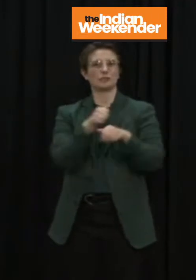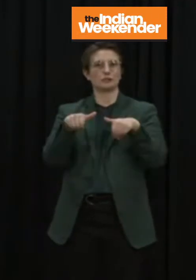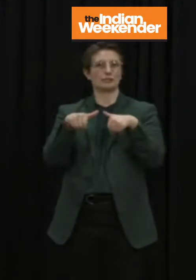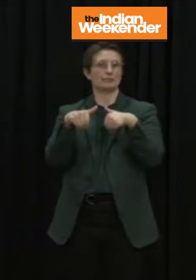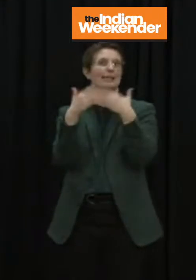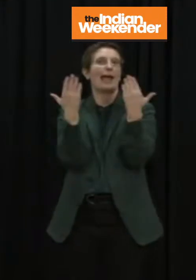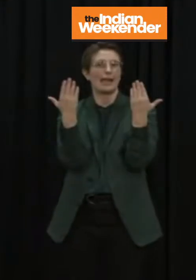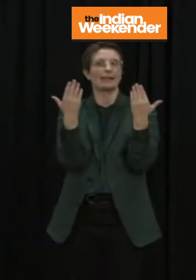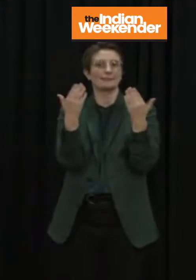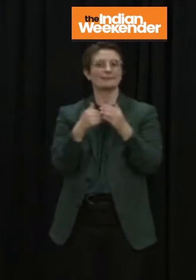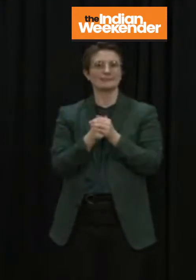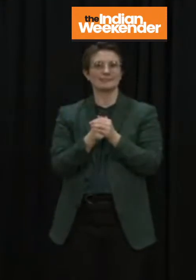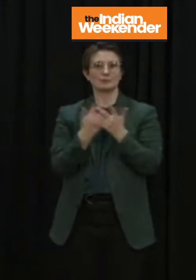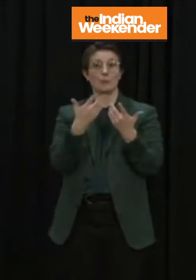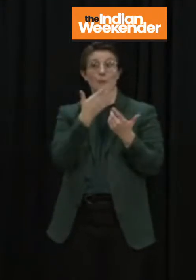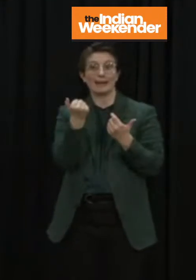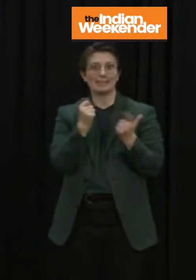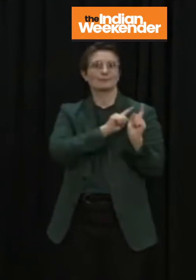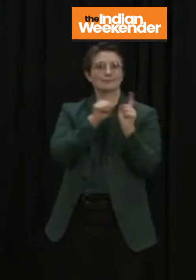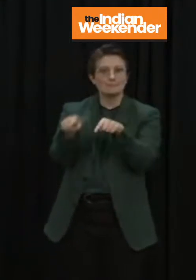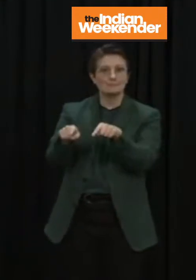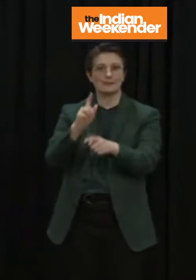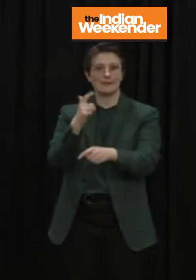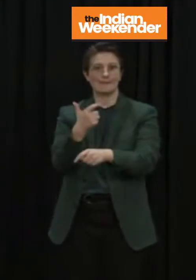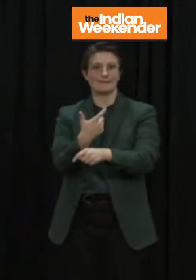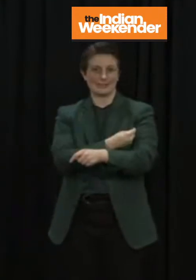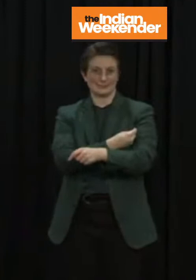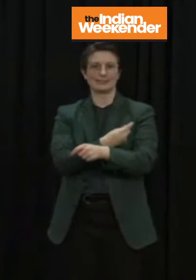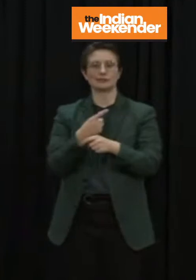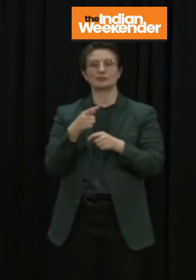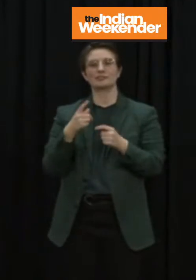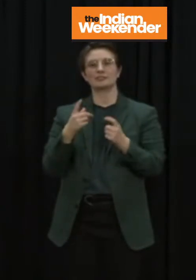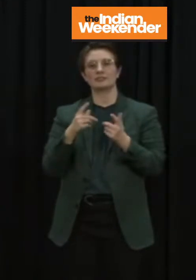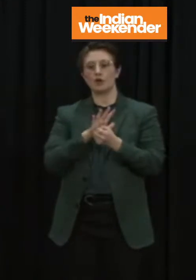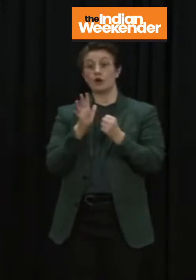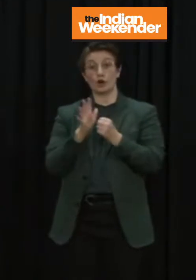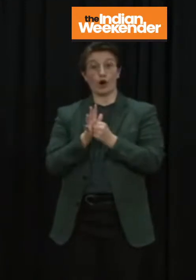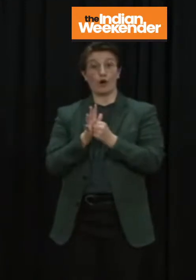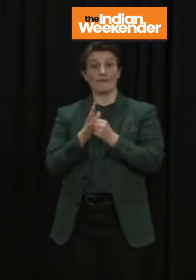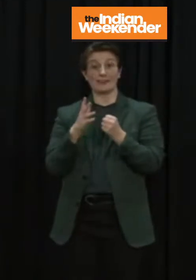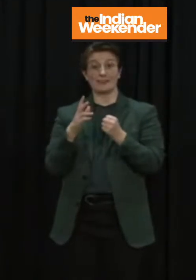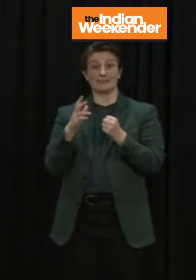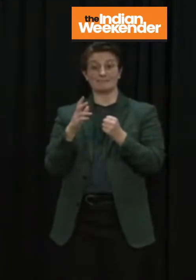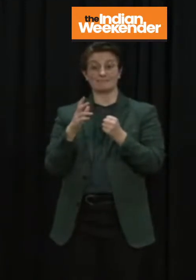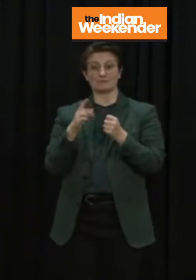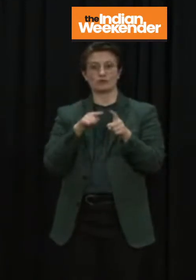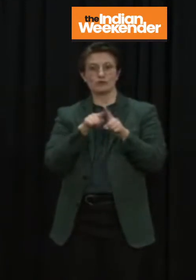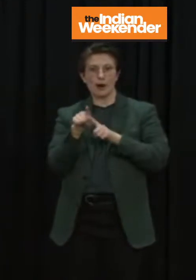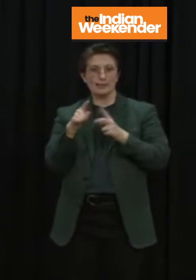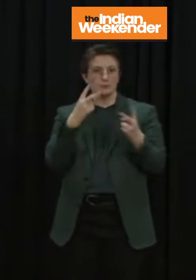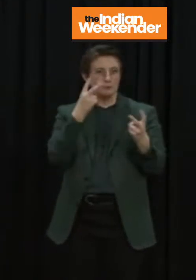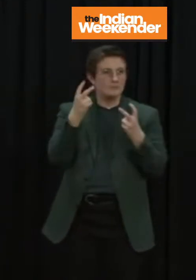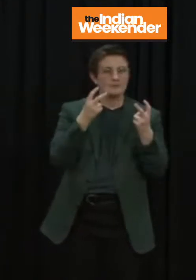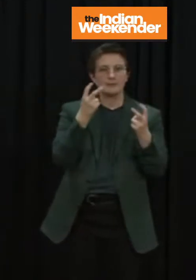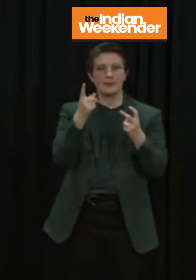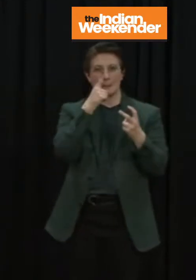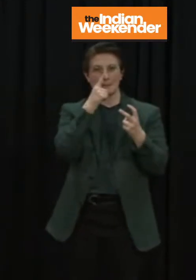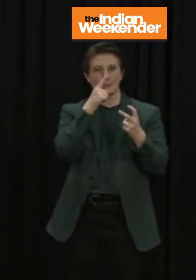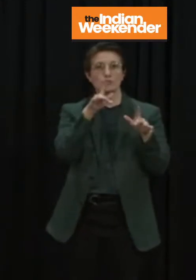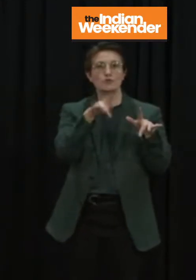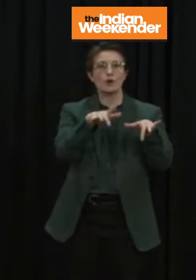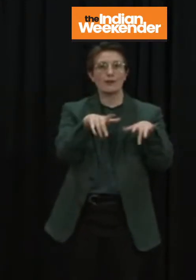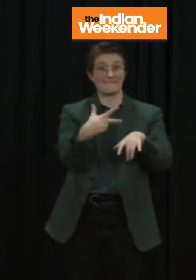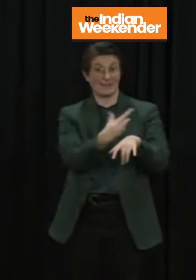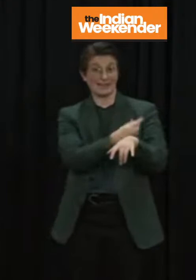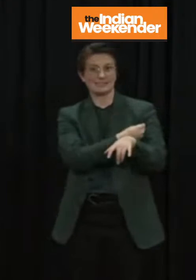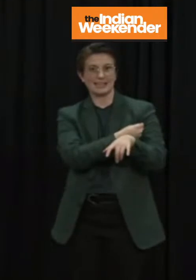vaccinated. Only 3% of the cases in our current outbreak have had a vaccine. So my message is, please do not wait.